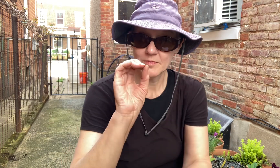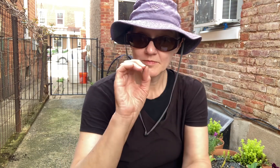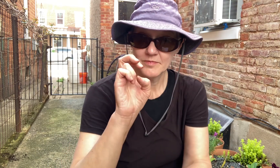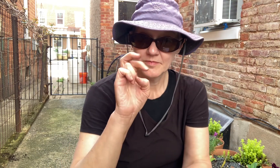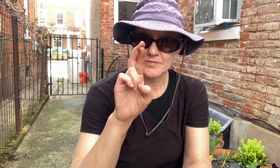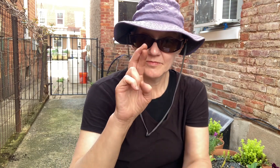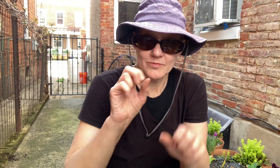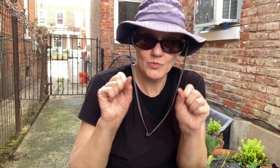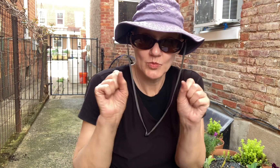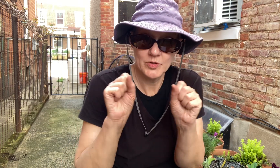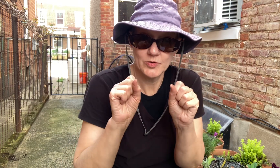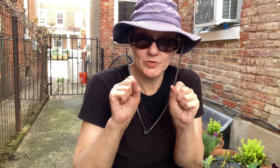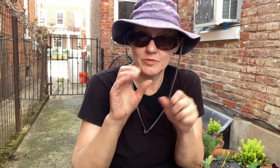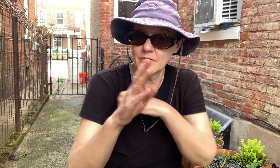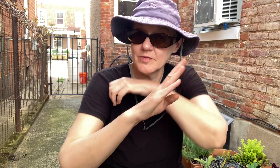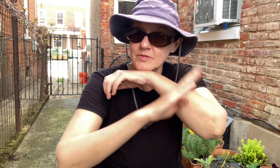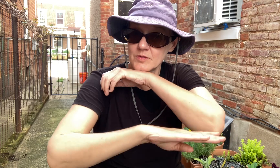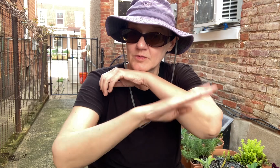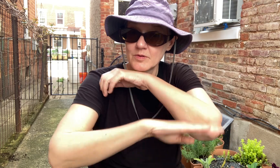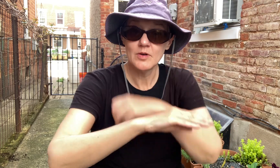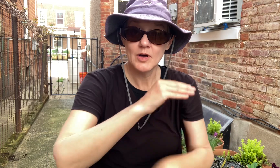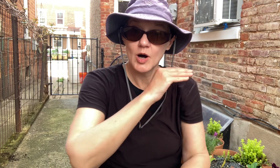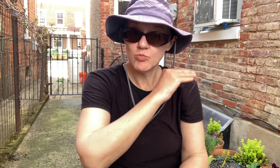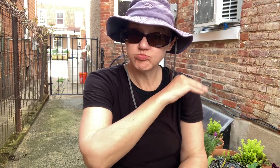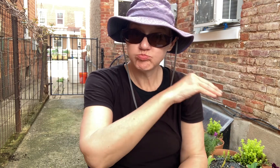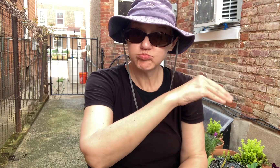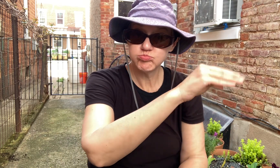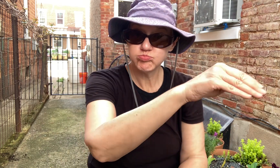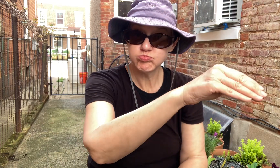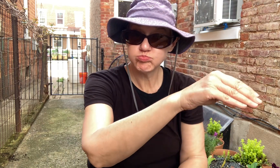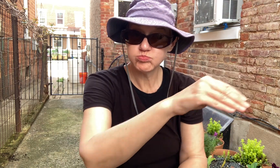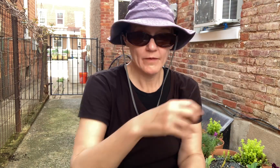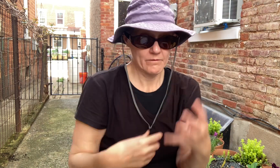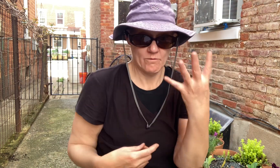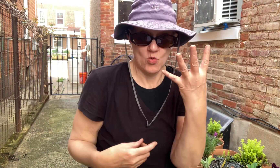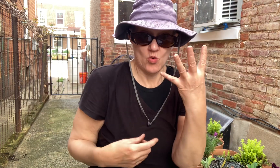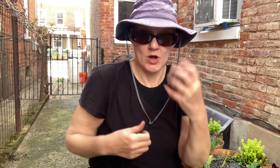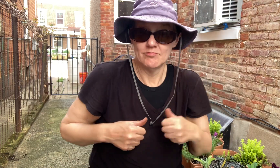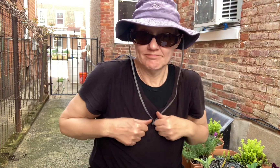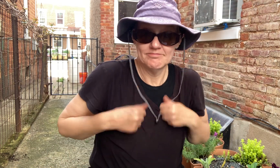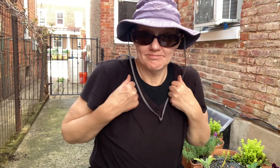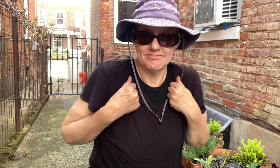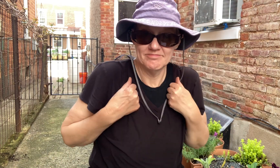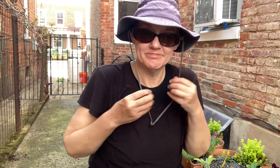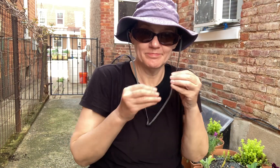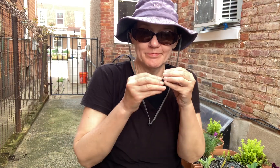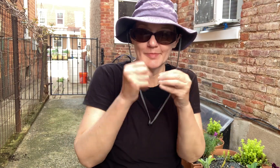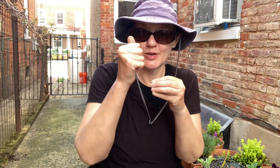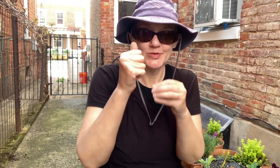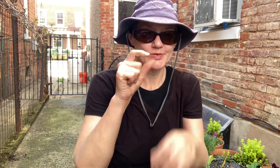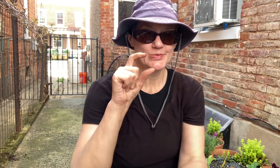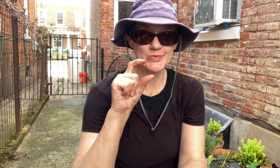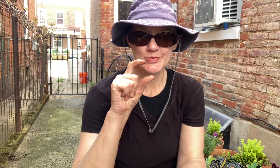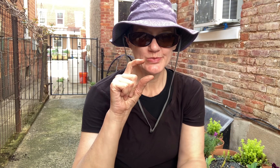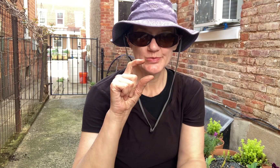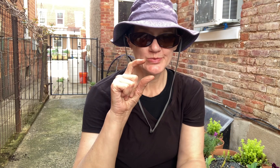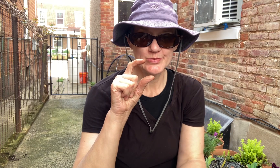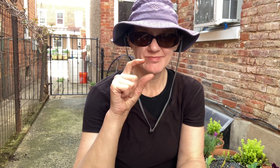them overwintered. I planted them in the fall. 4 of them survived. Most of them were just